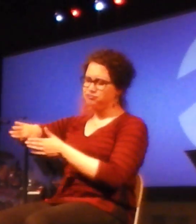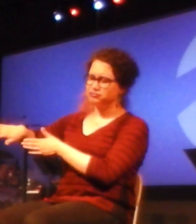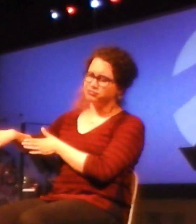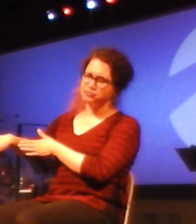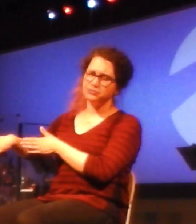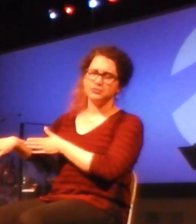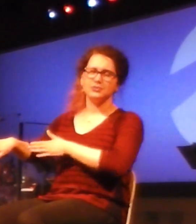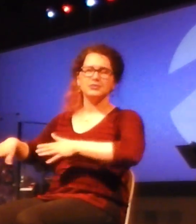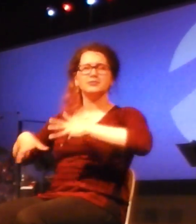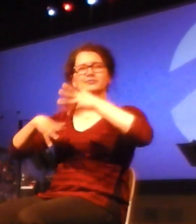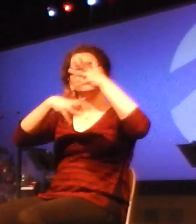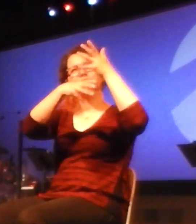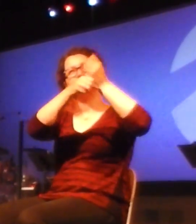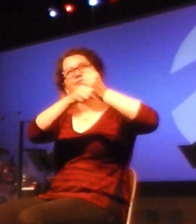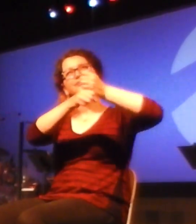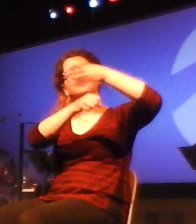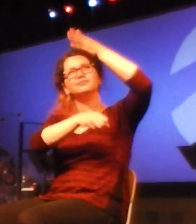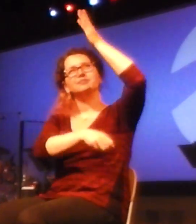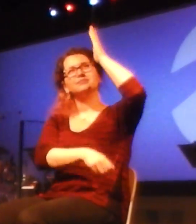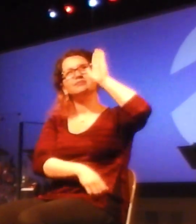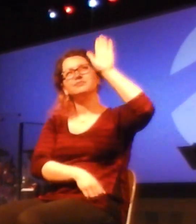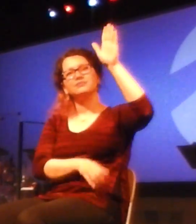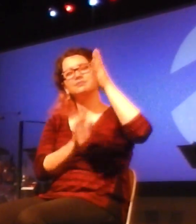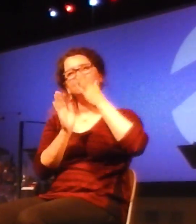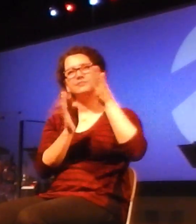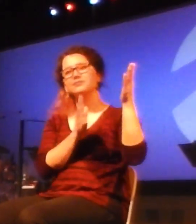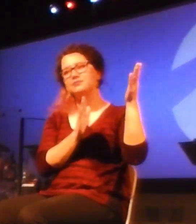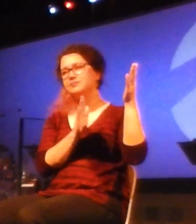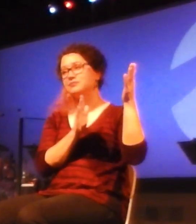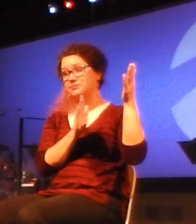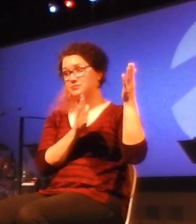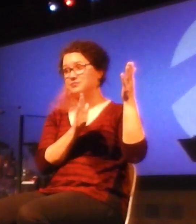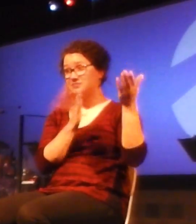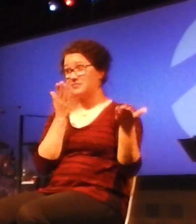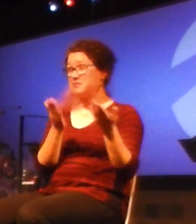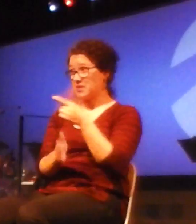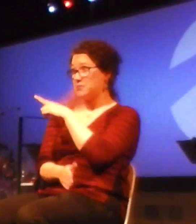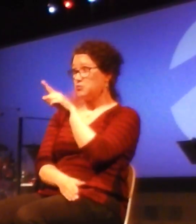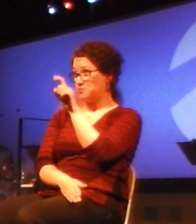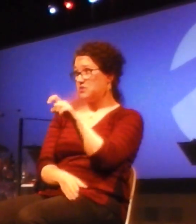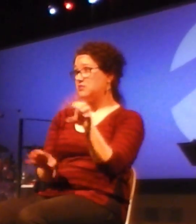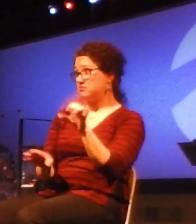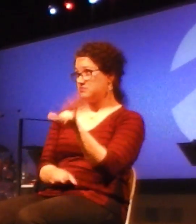that God, He has plans for you. Maybe that's you in this moment of silence.